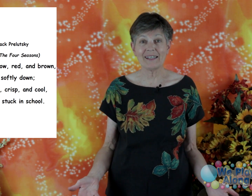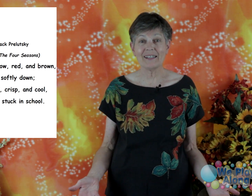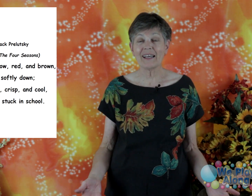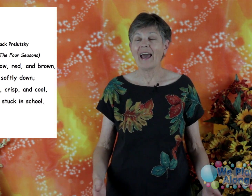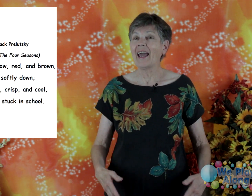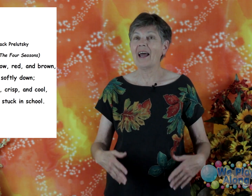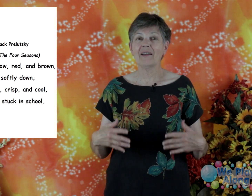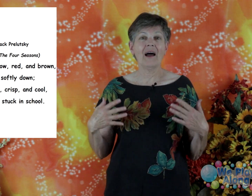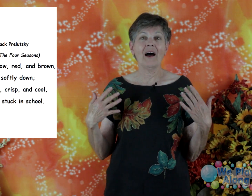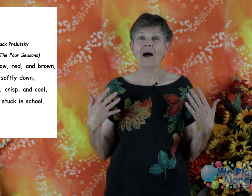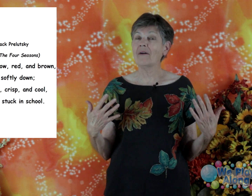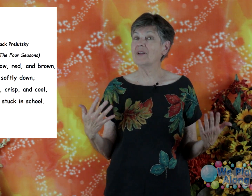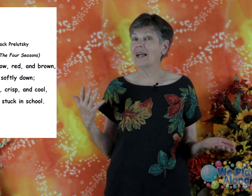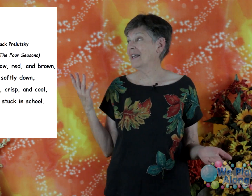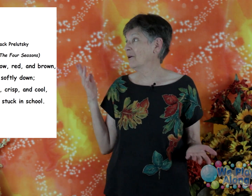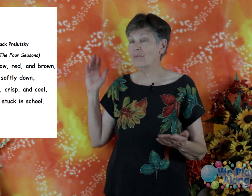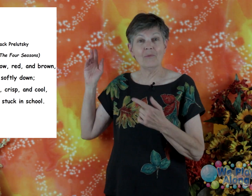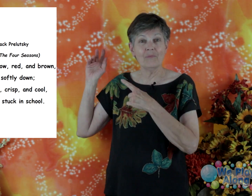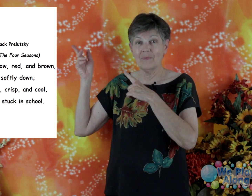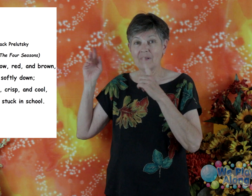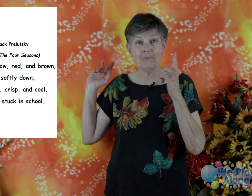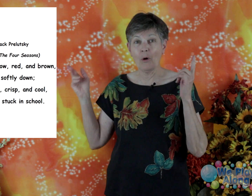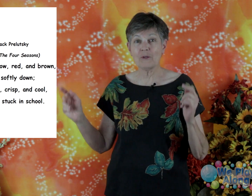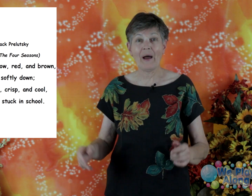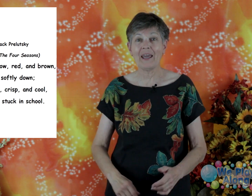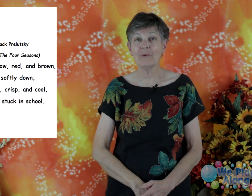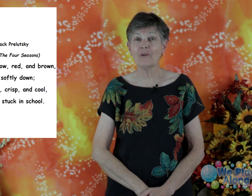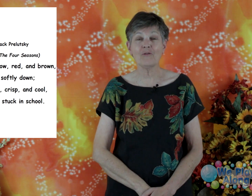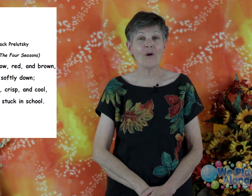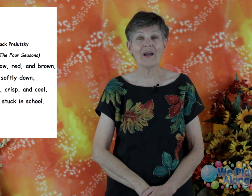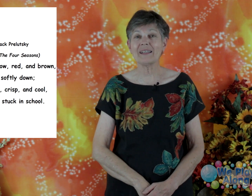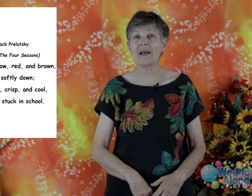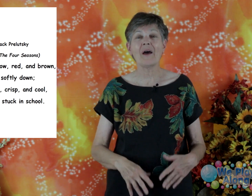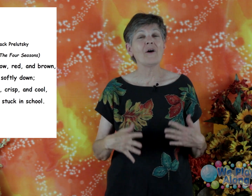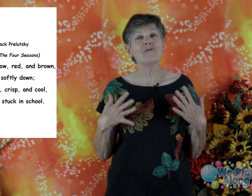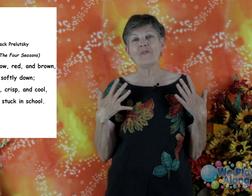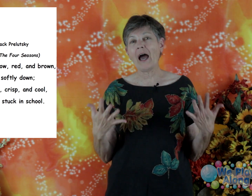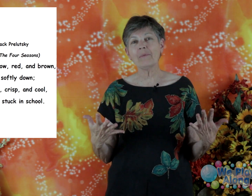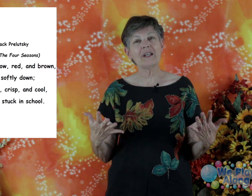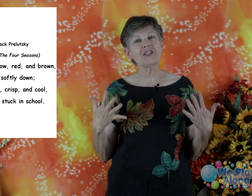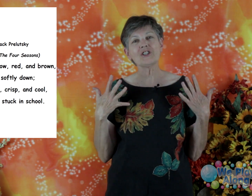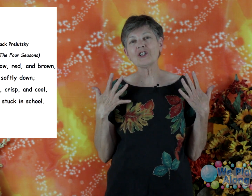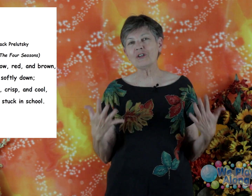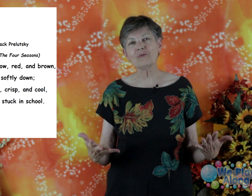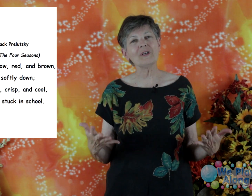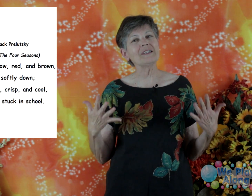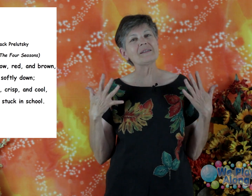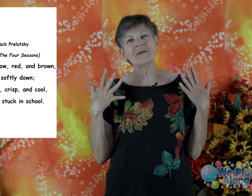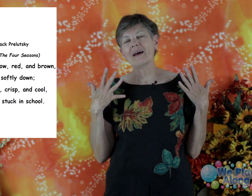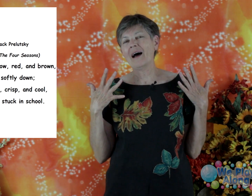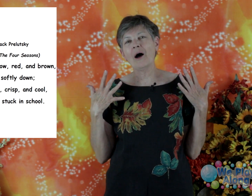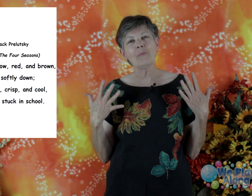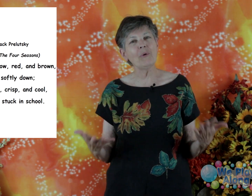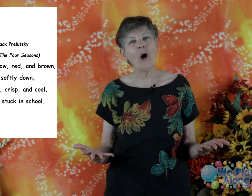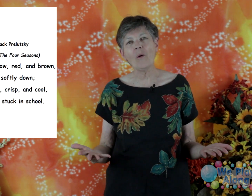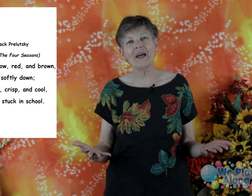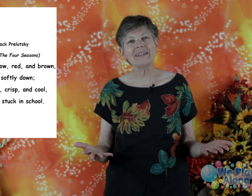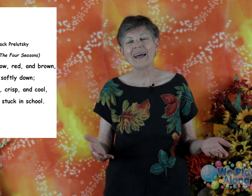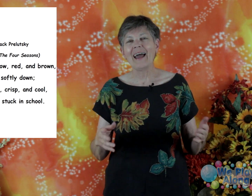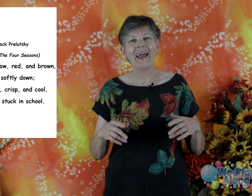Seasons. And I've done poems by him before. He's a fabulous children's poet,